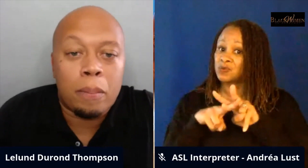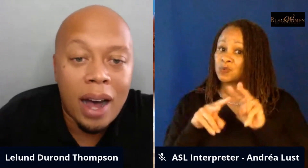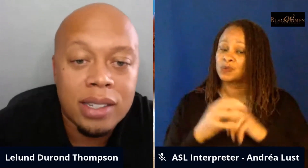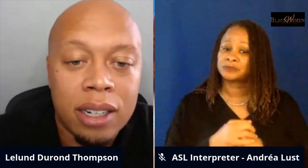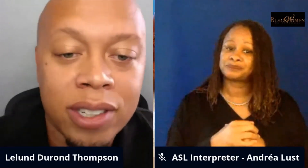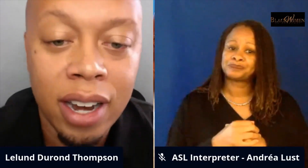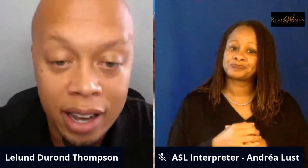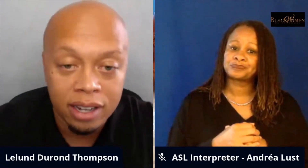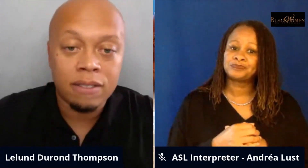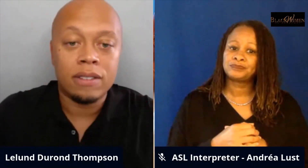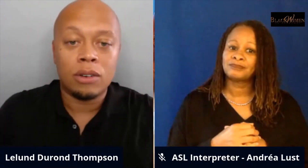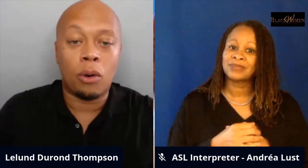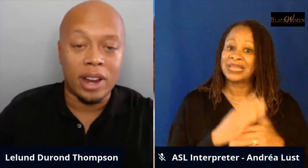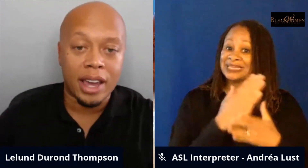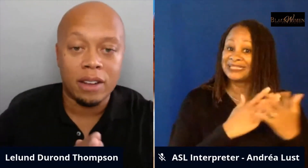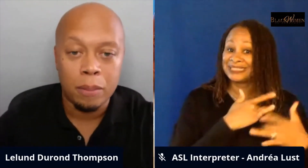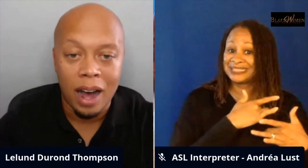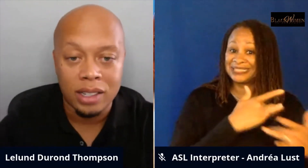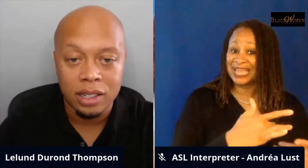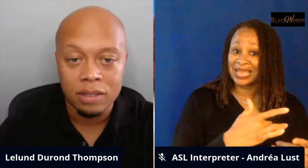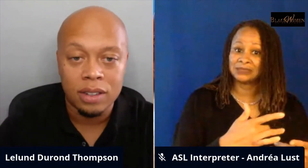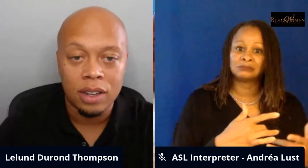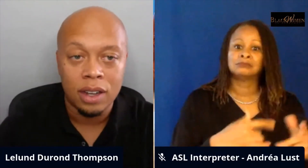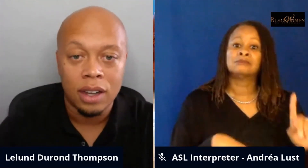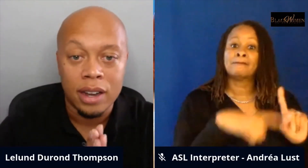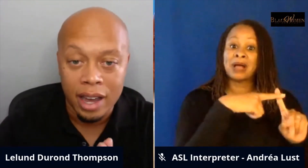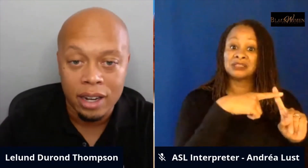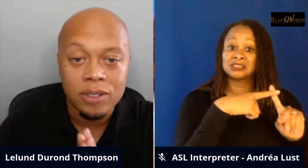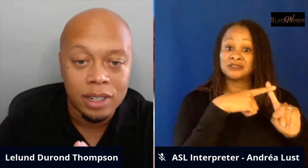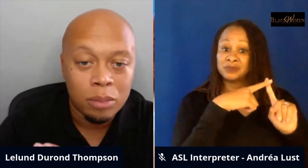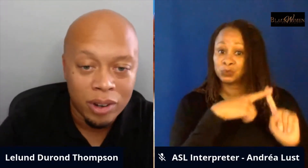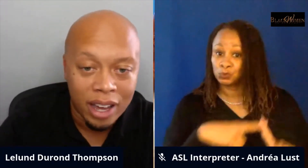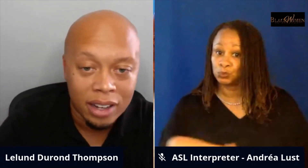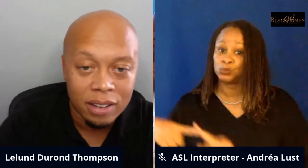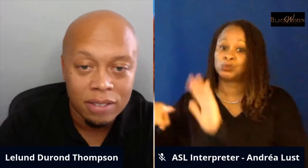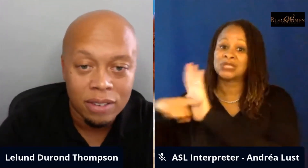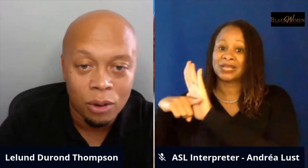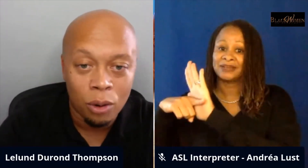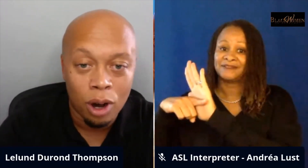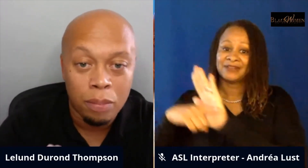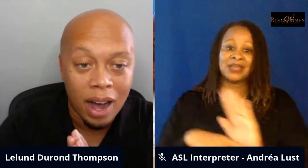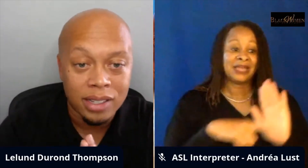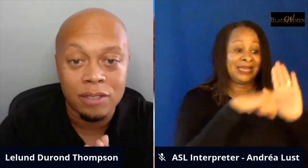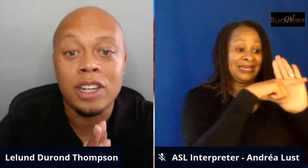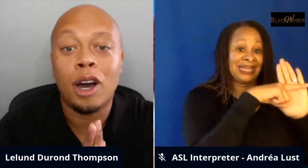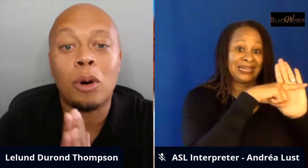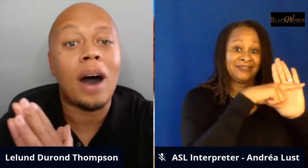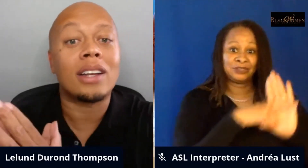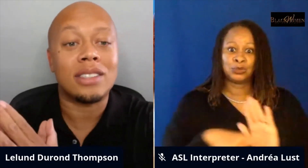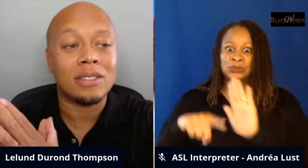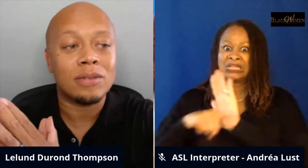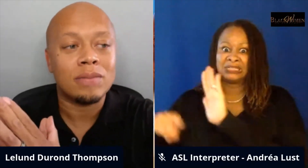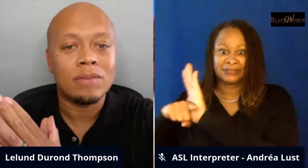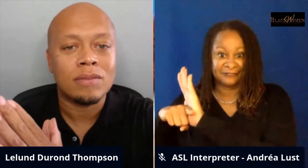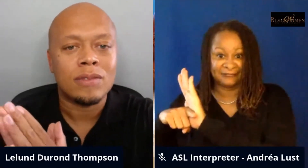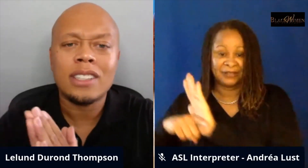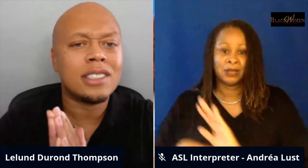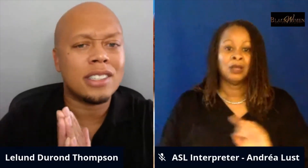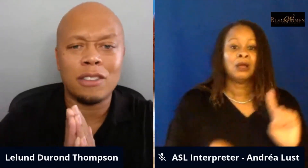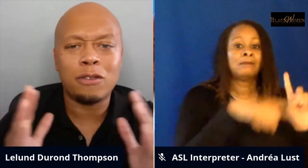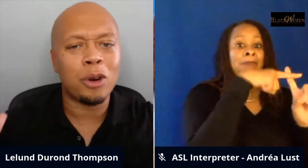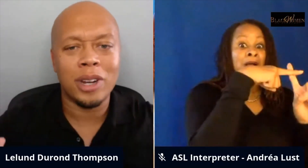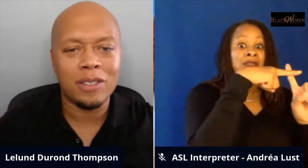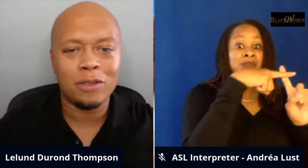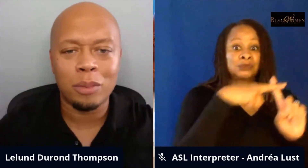go from positive to negative, or negative to positive, negative to double negative, or positive to double positive. That's